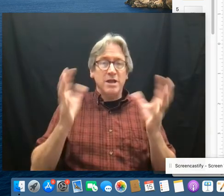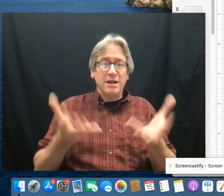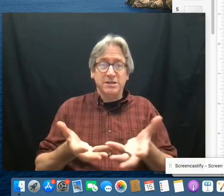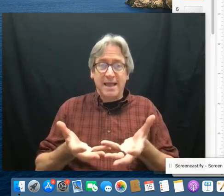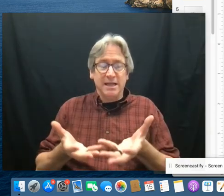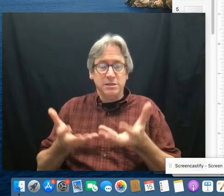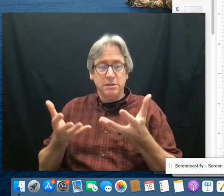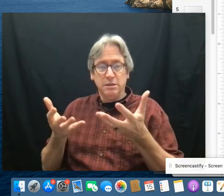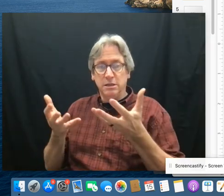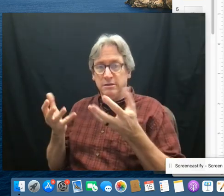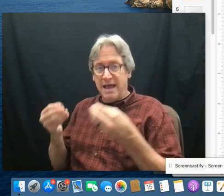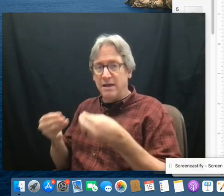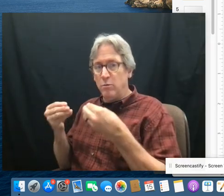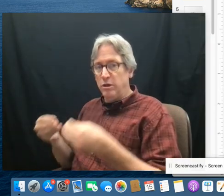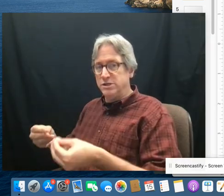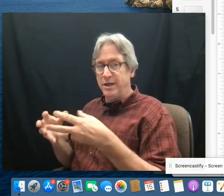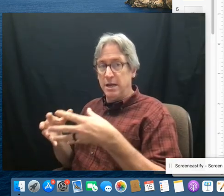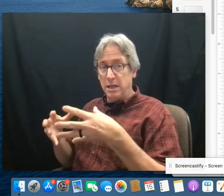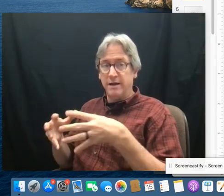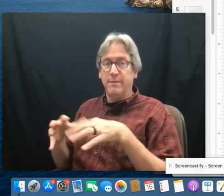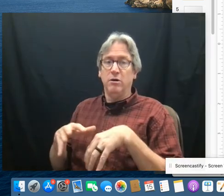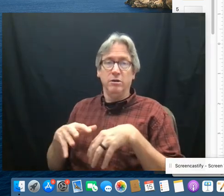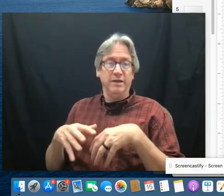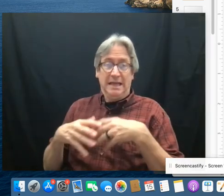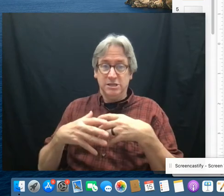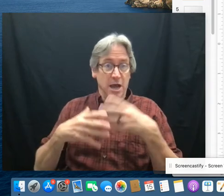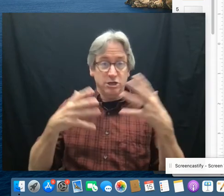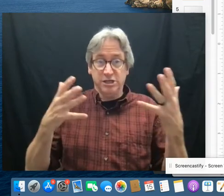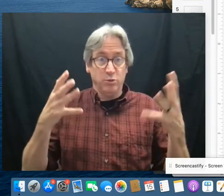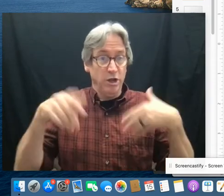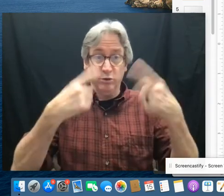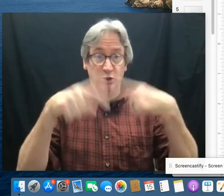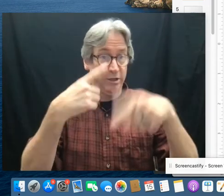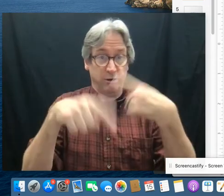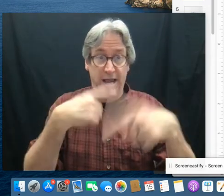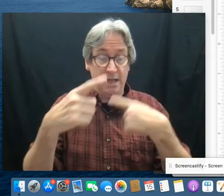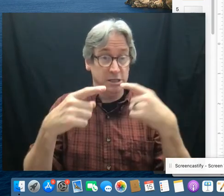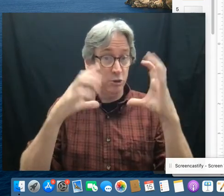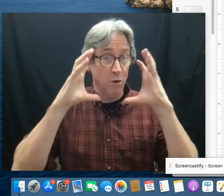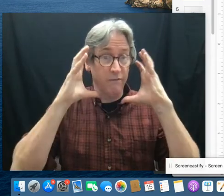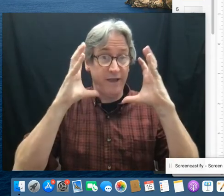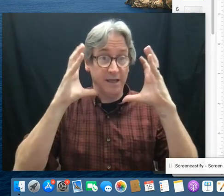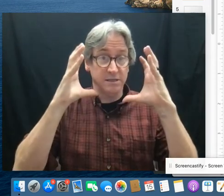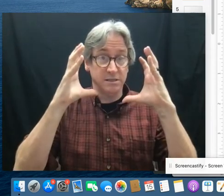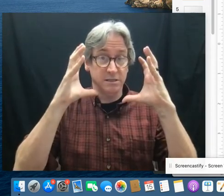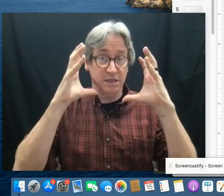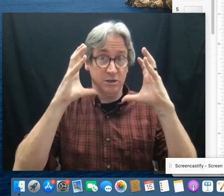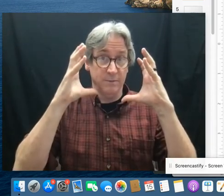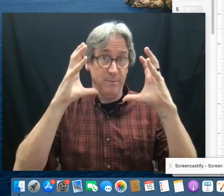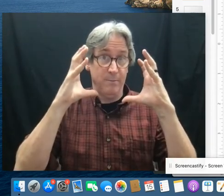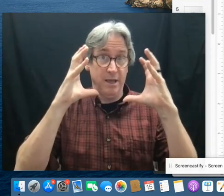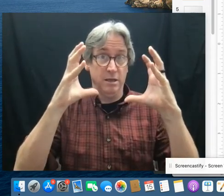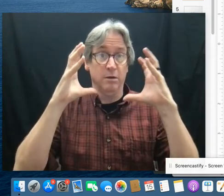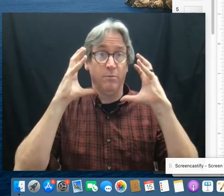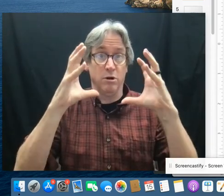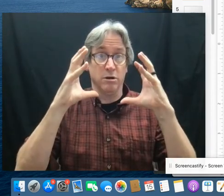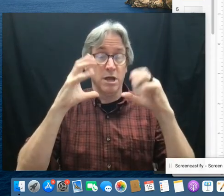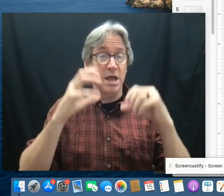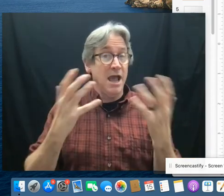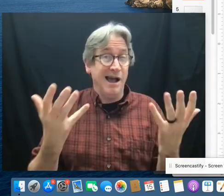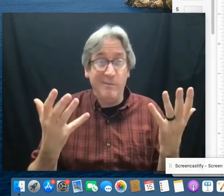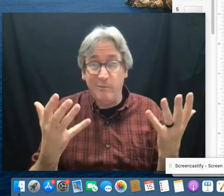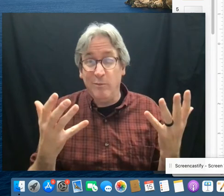So not just the hands. That will explain a lot about. It's not just what you do with your hand. Your face is going to be a big